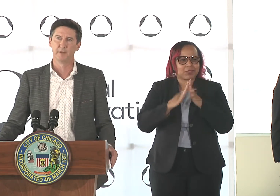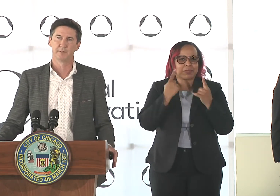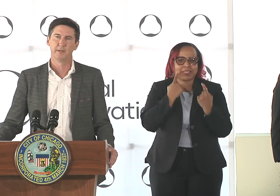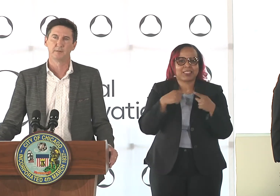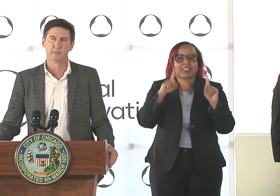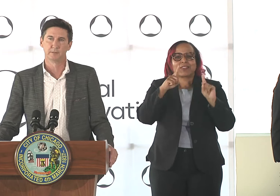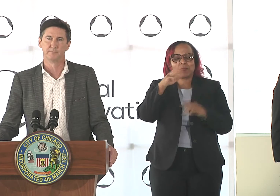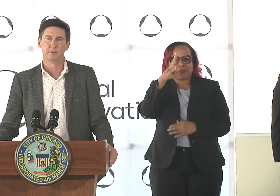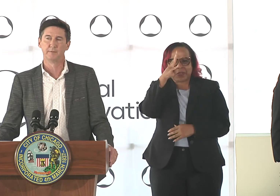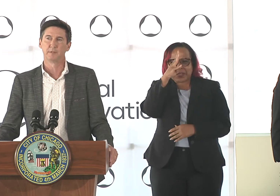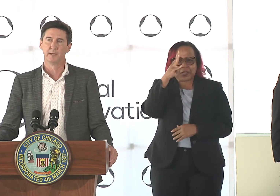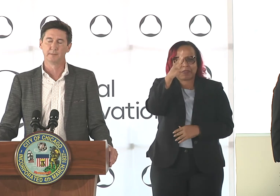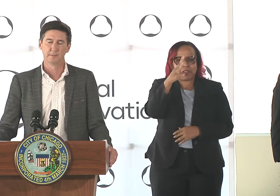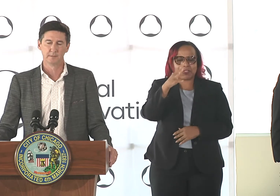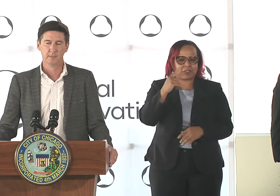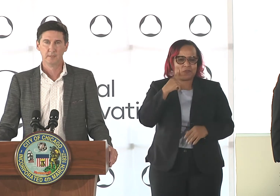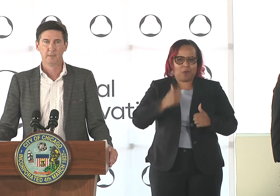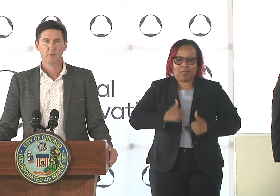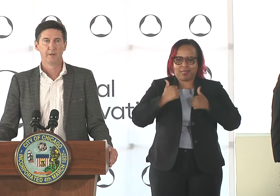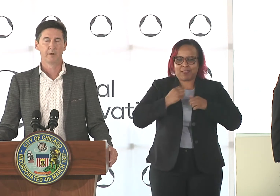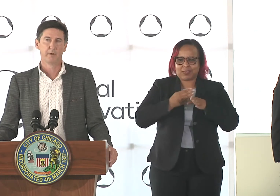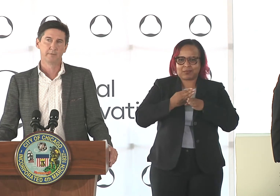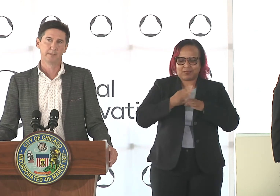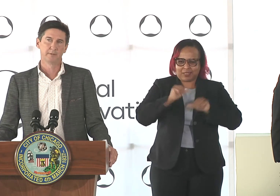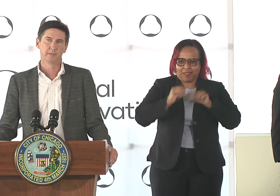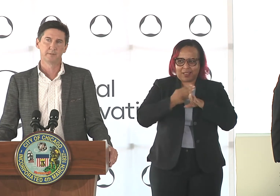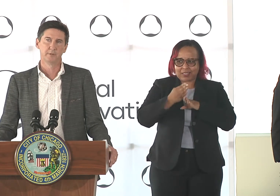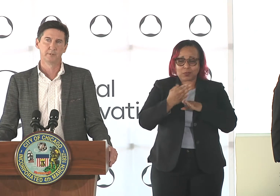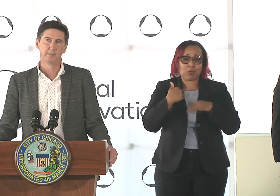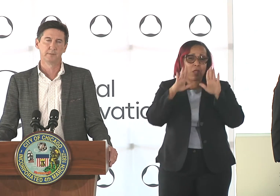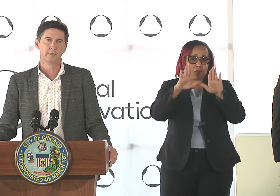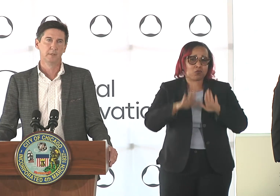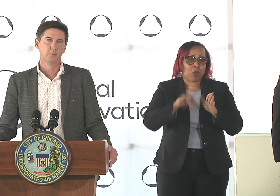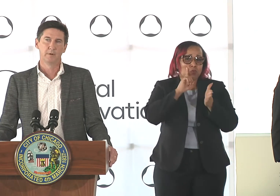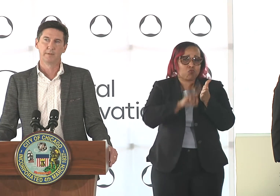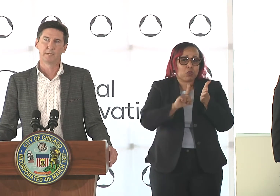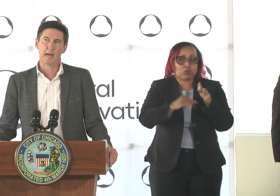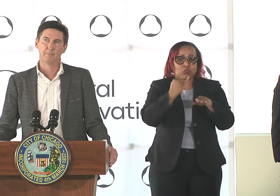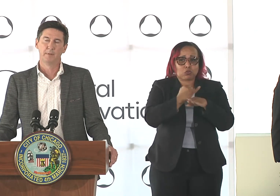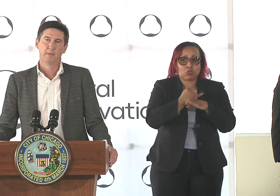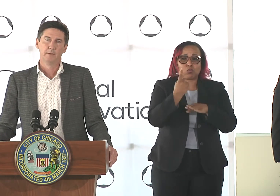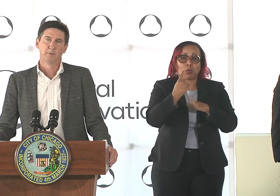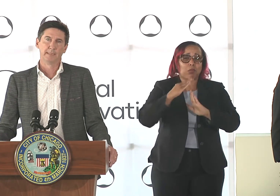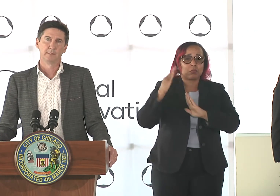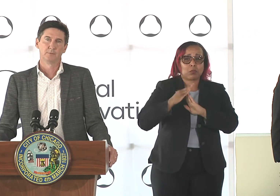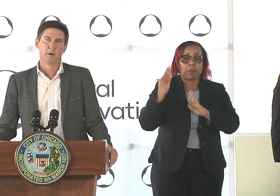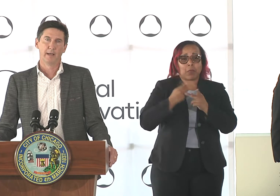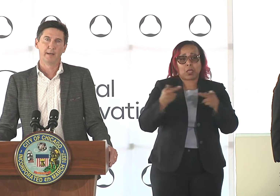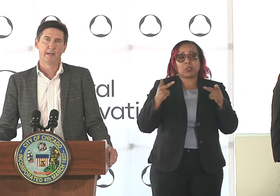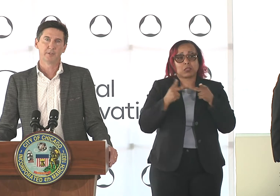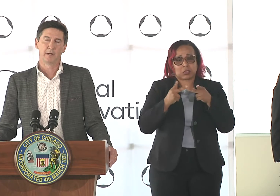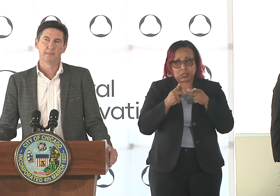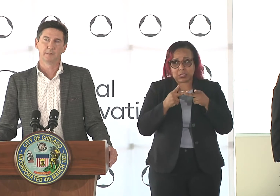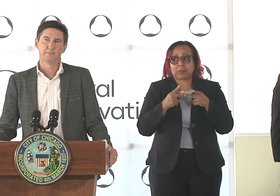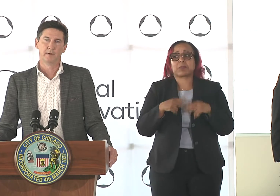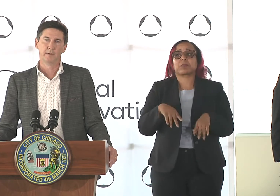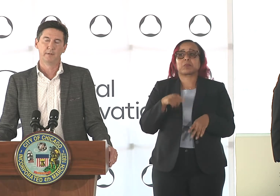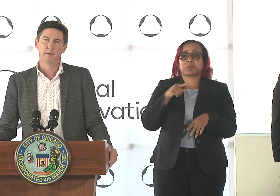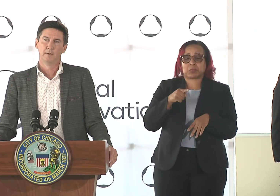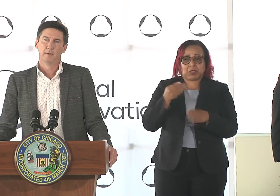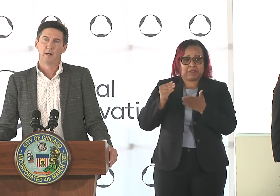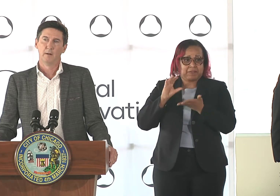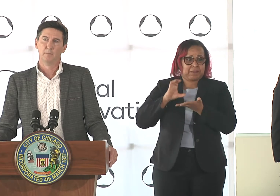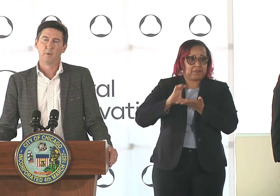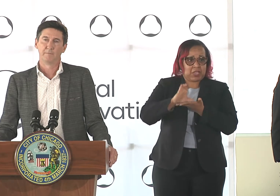successful innovation ecosystem for life sciences. We've got great research institutions, one of the top places where NIH grants get